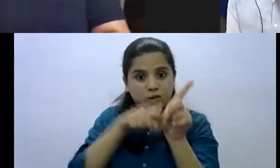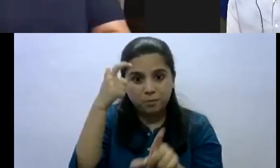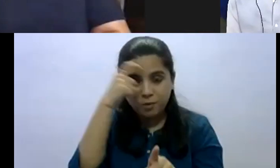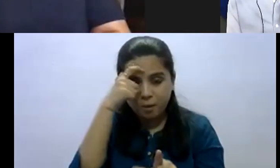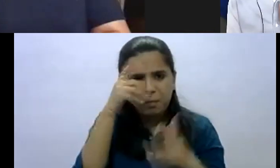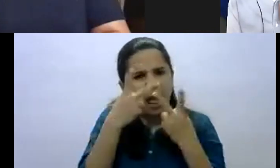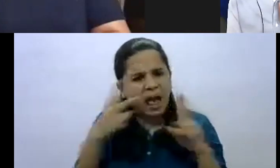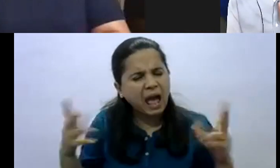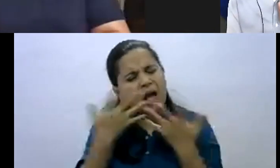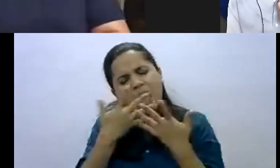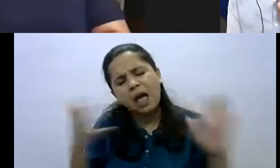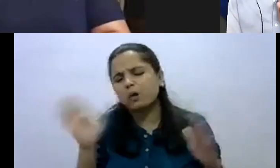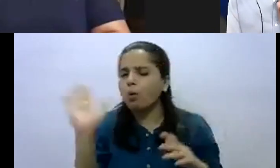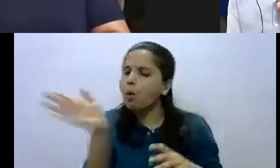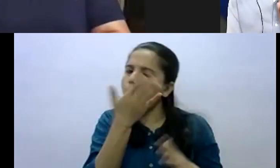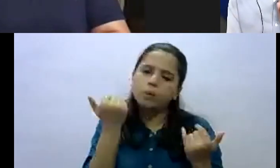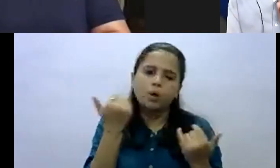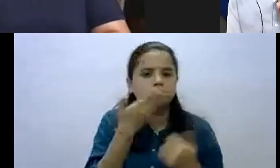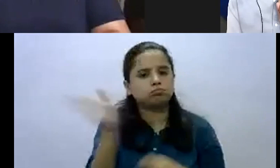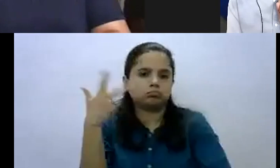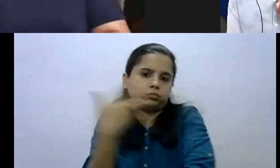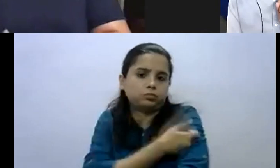All of you can take a vaccine.